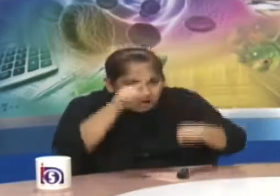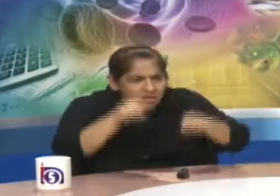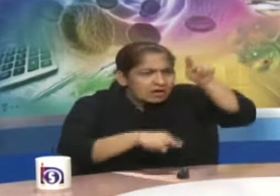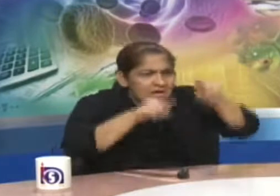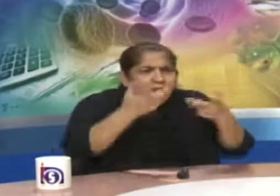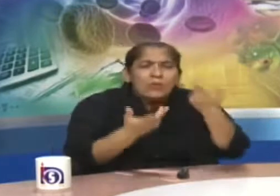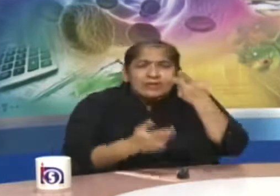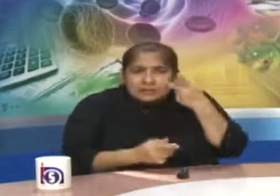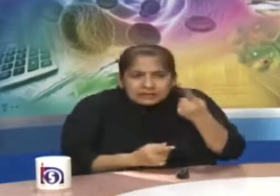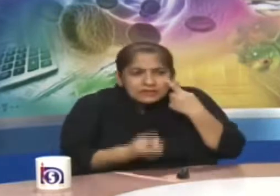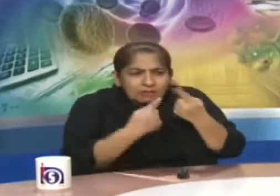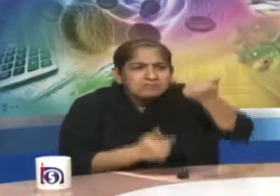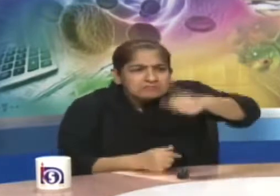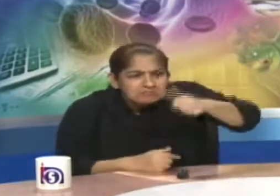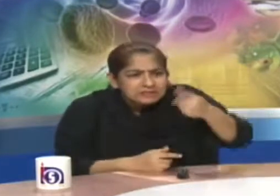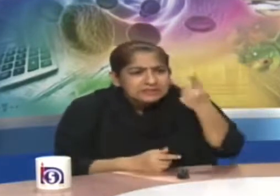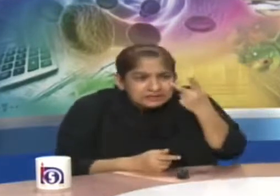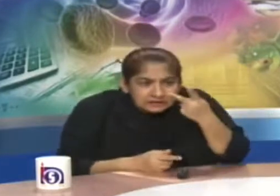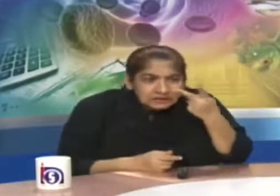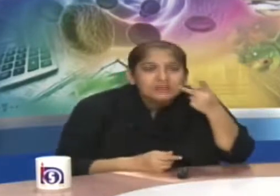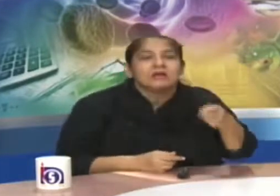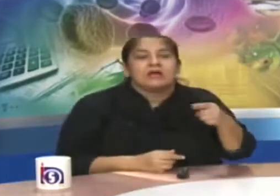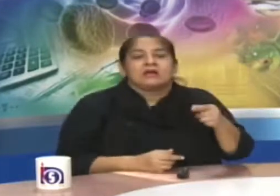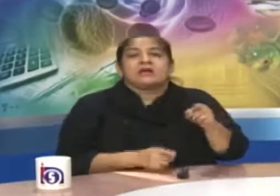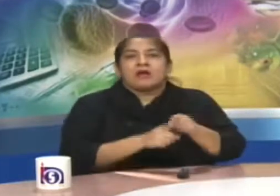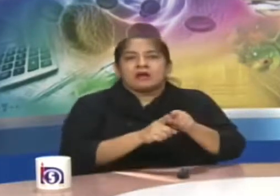the economic conditions and the business conditions